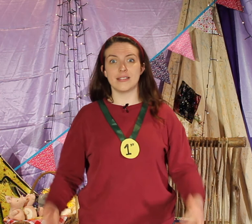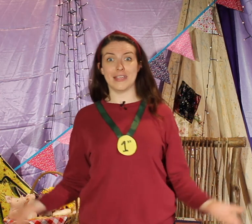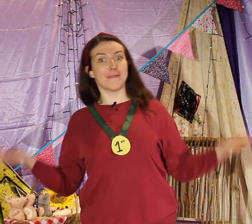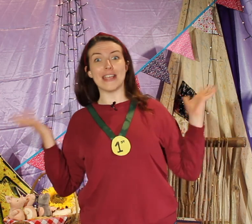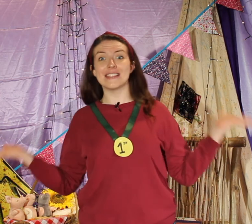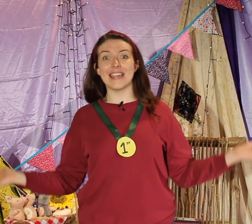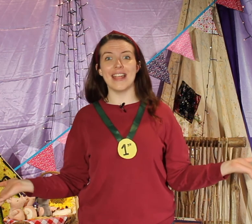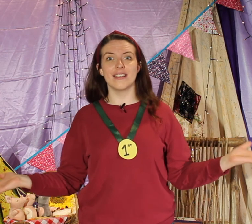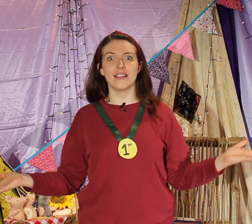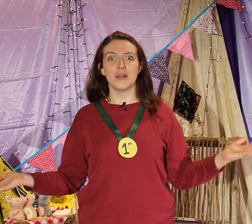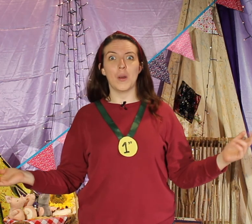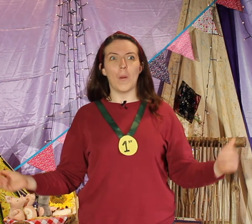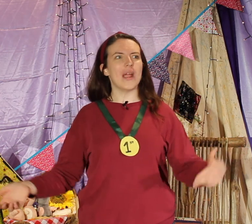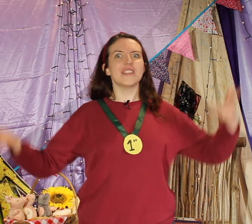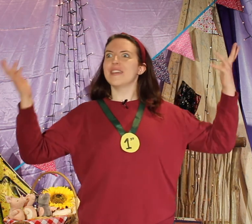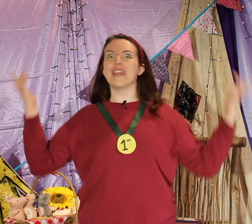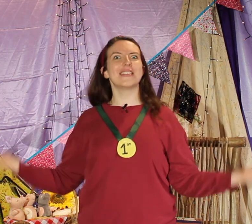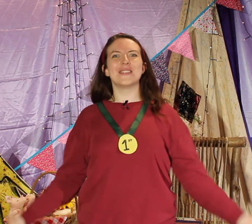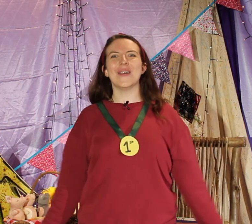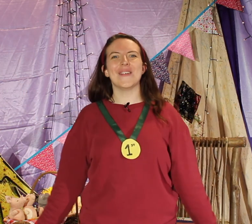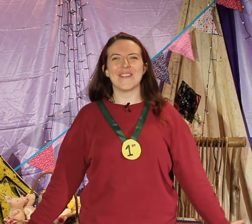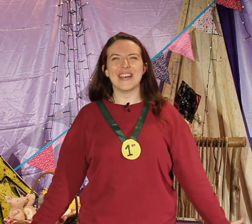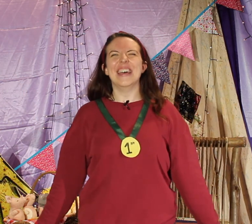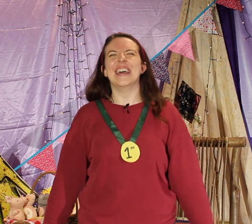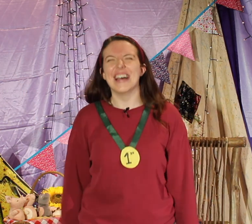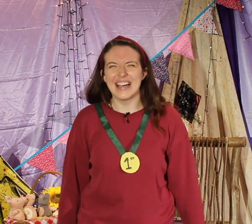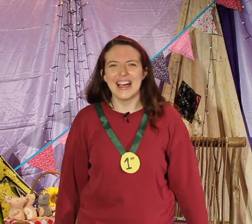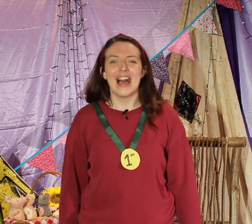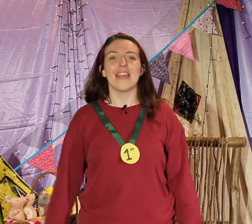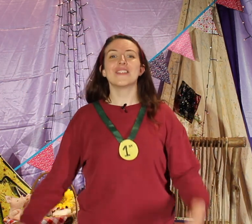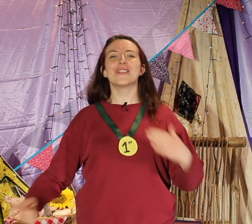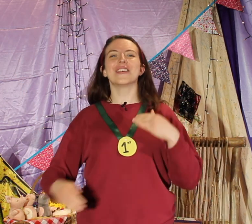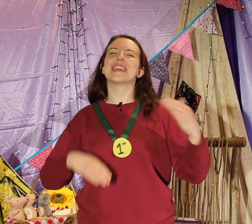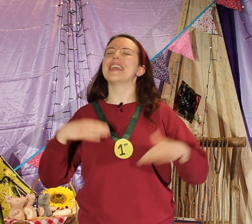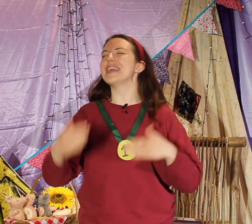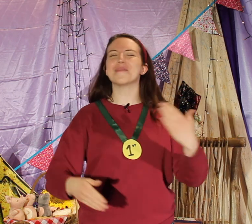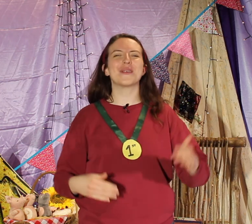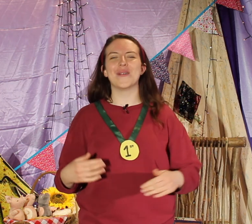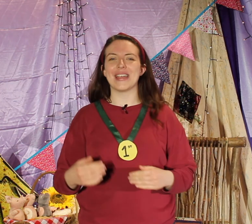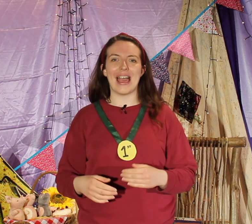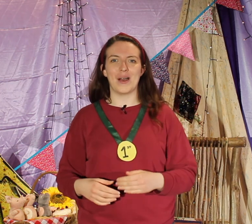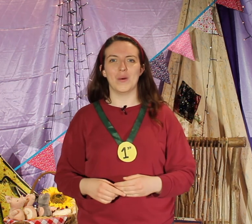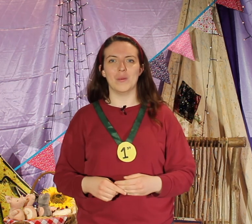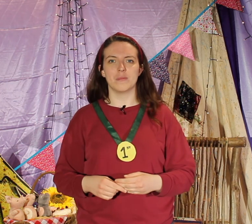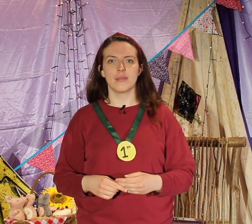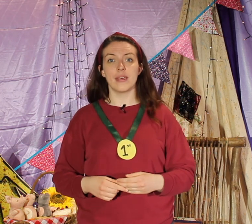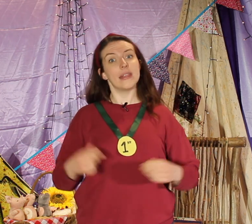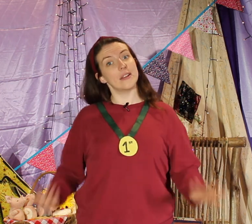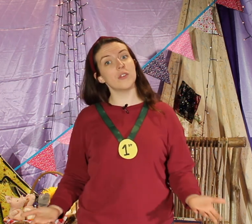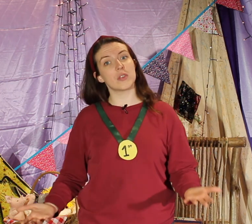they race again? Where did they race to? The story can keep going at home, and it can also keep